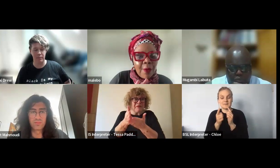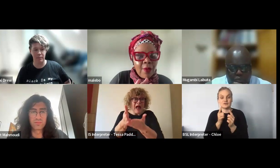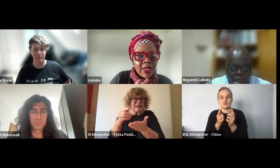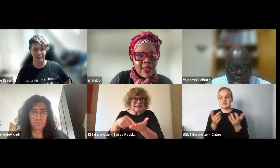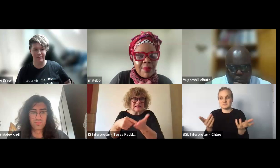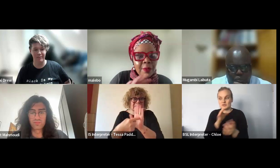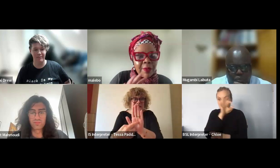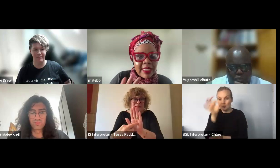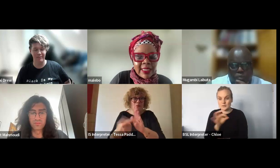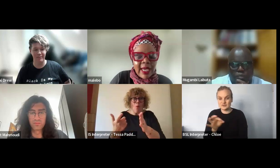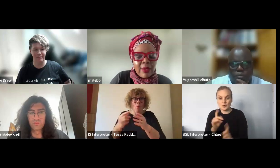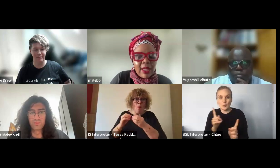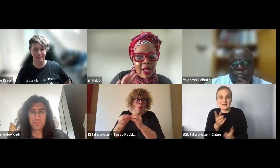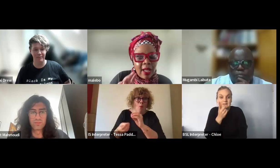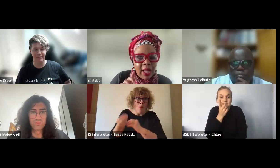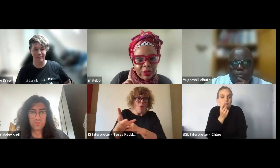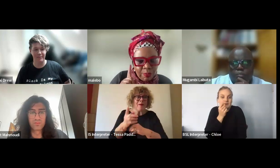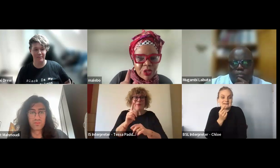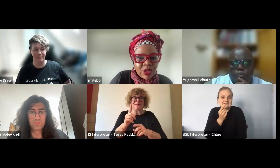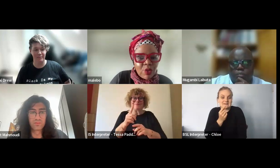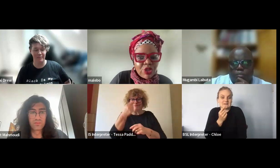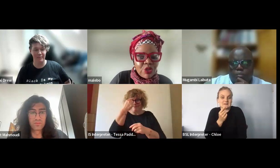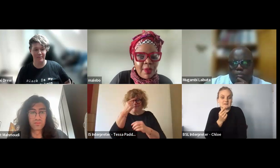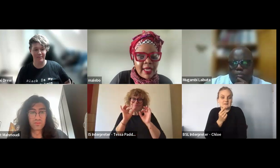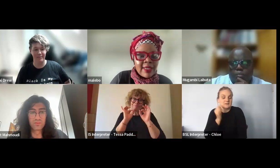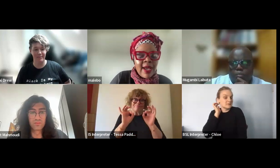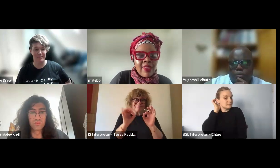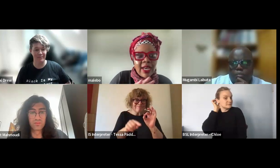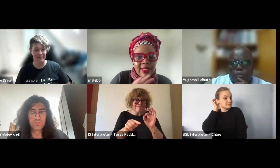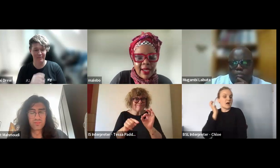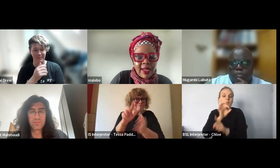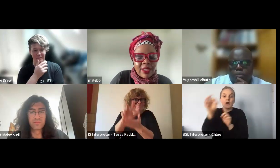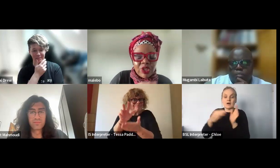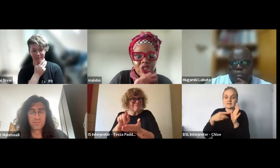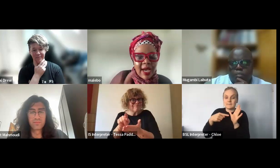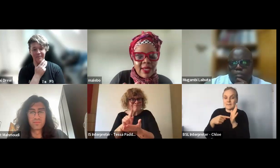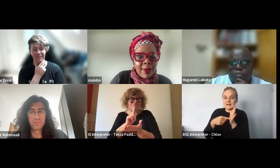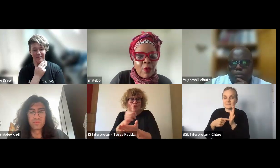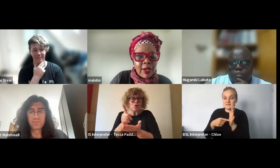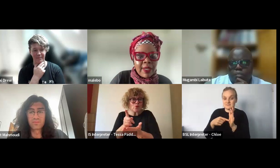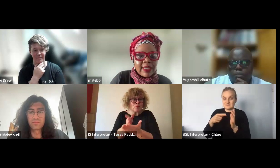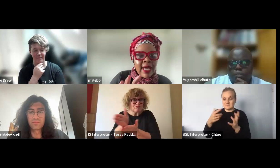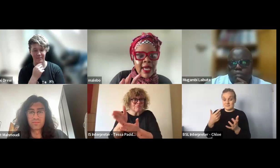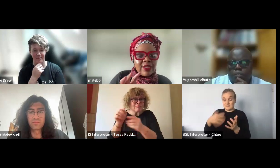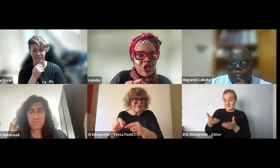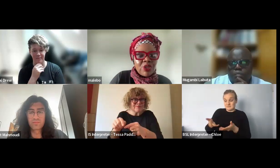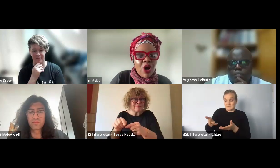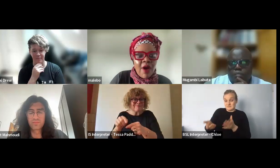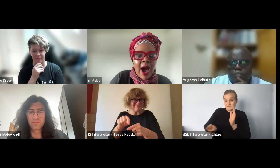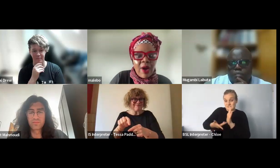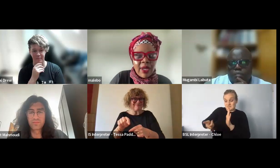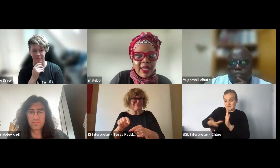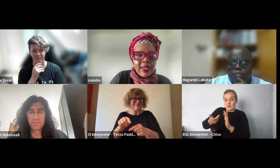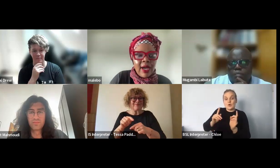what is the probability? I'll pose this question to Matt. This question has come up quite a bit in